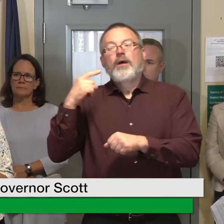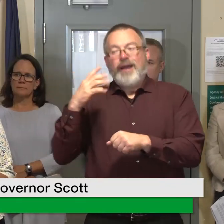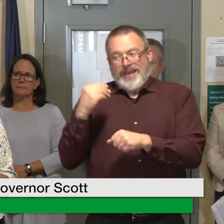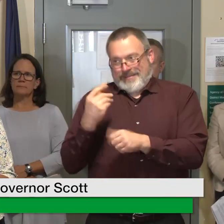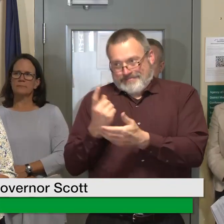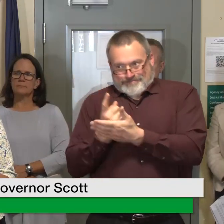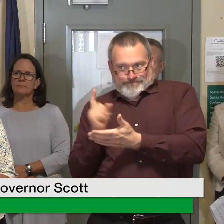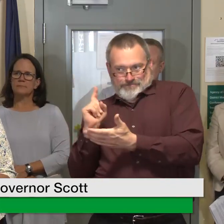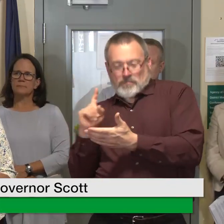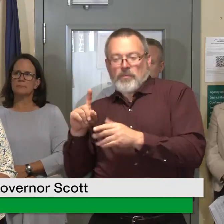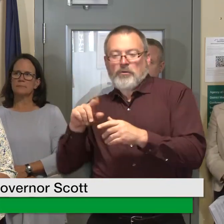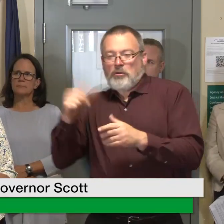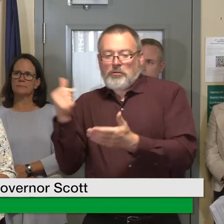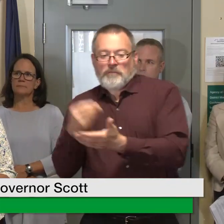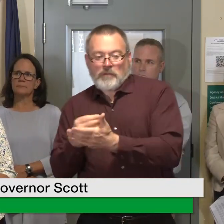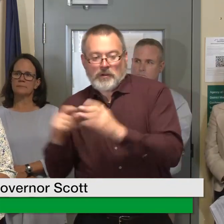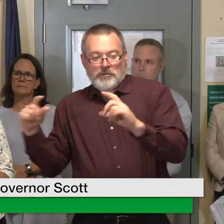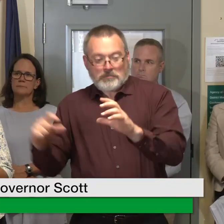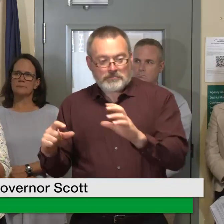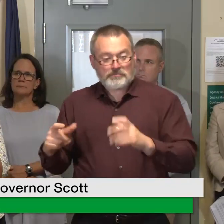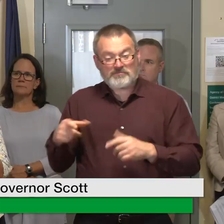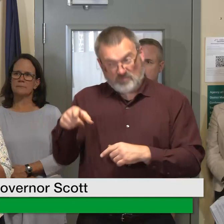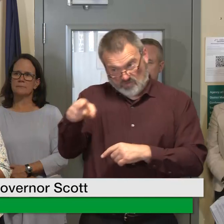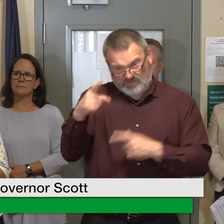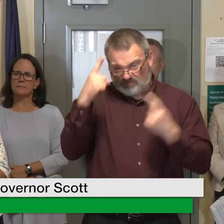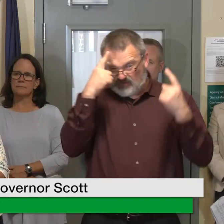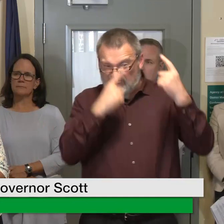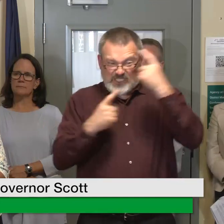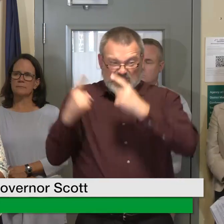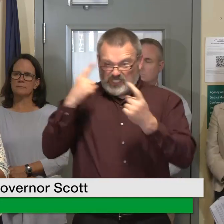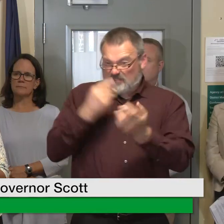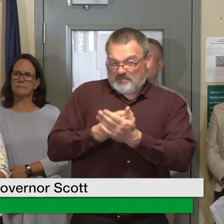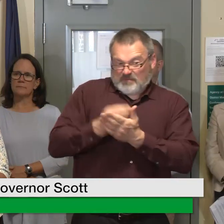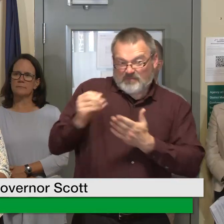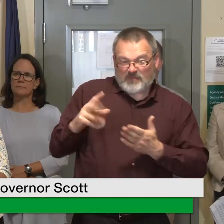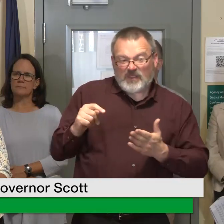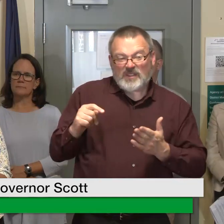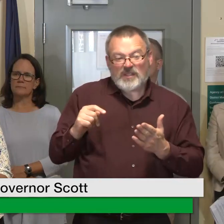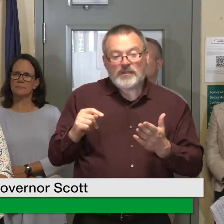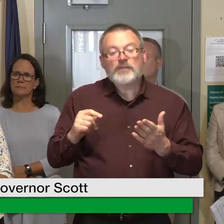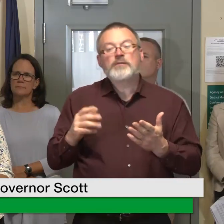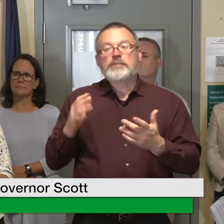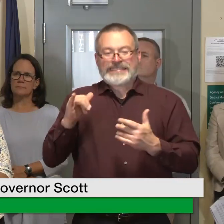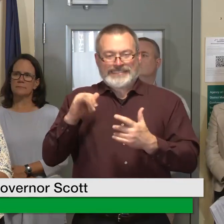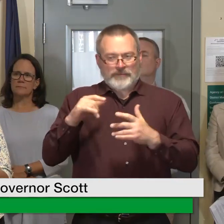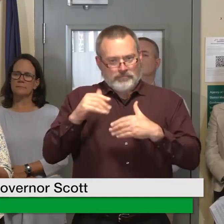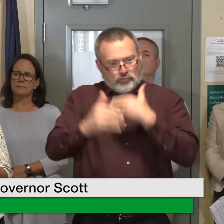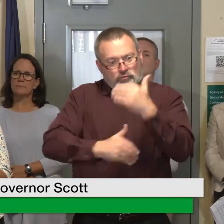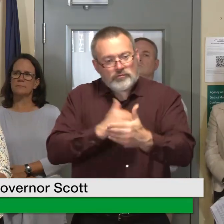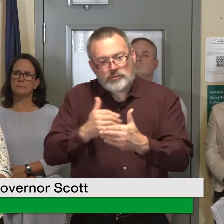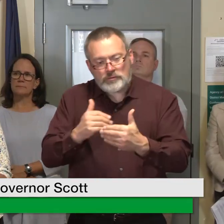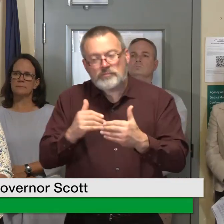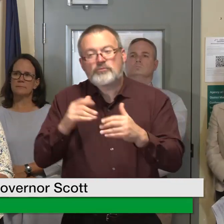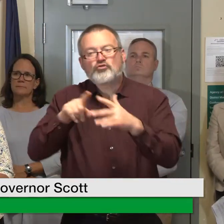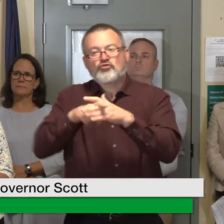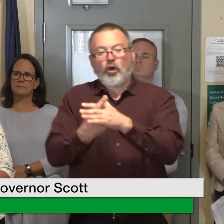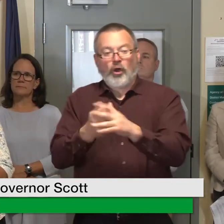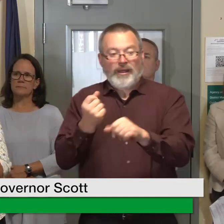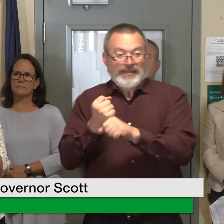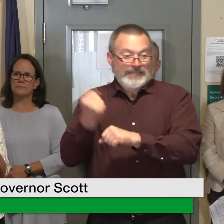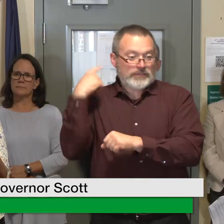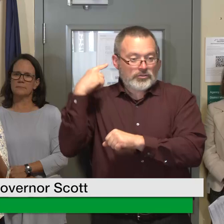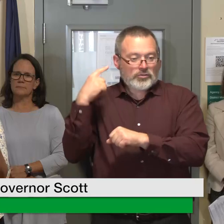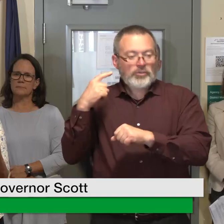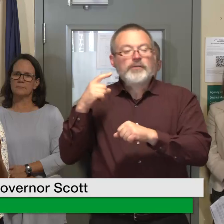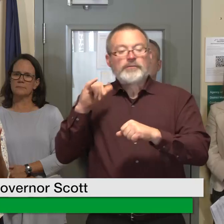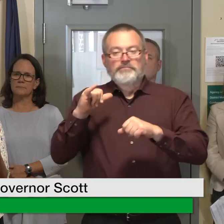who may be considering a buyout to understand is, if you participate in this buyout in 23, it's the appraisal of your property